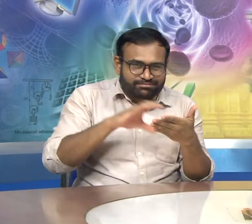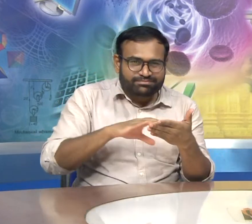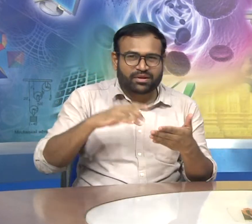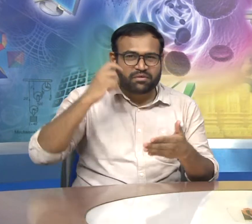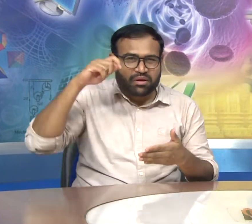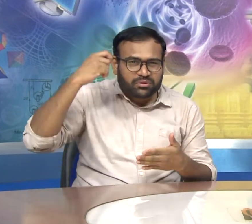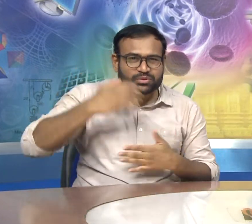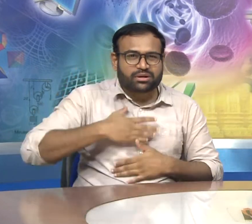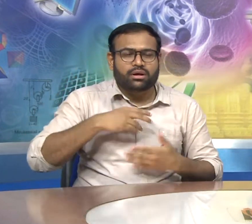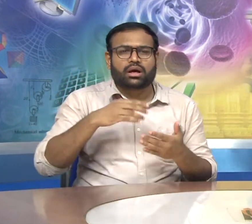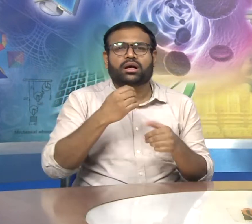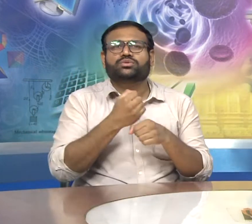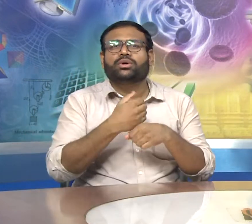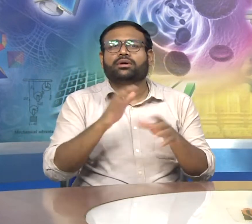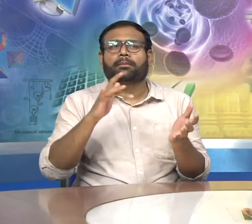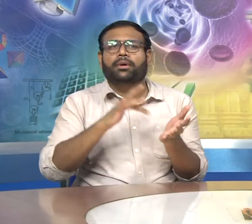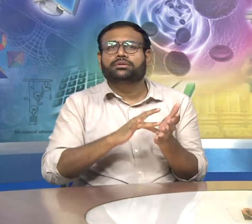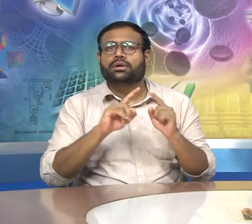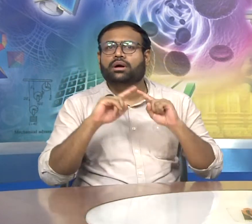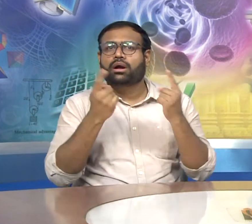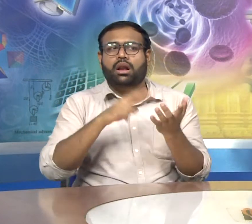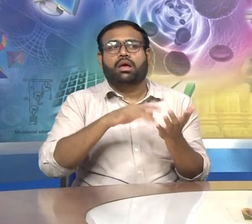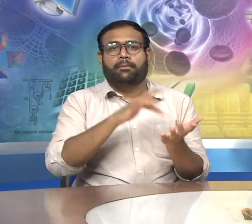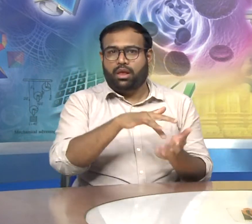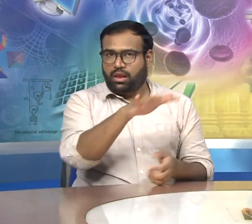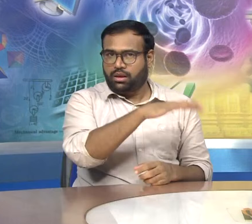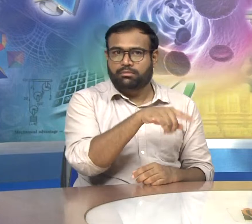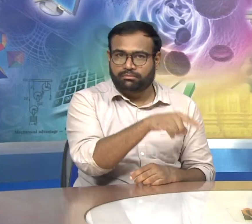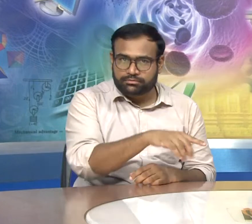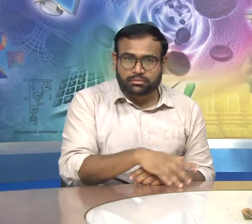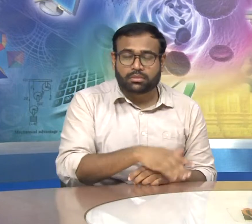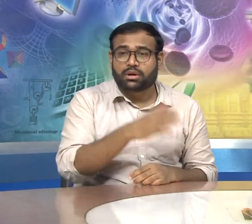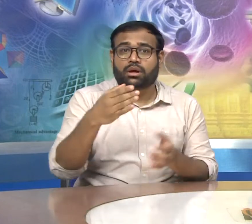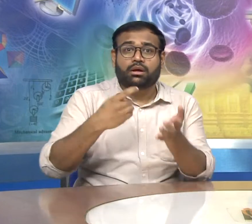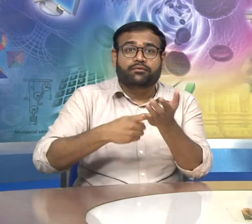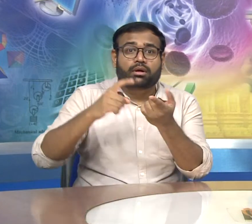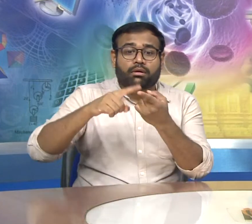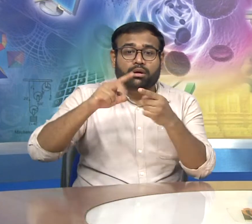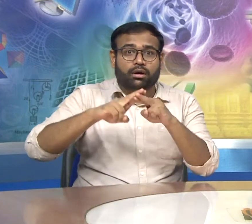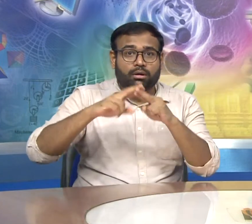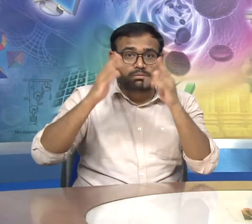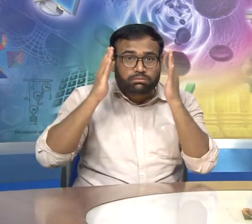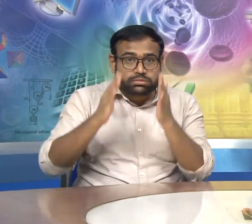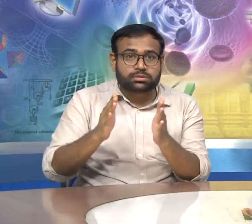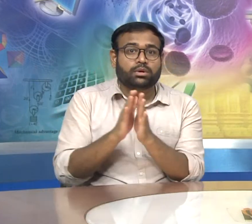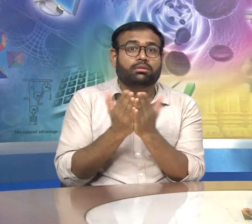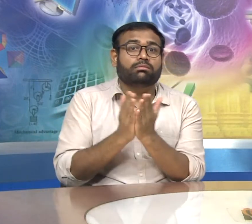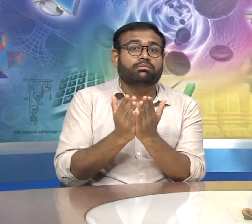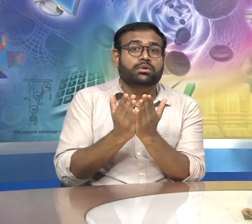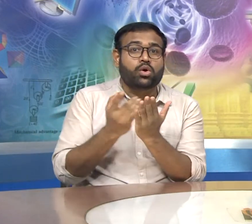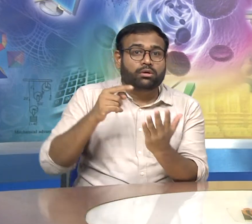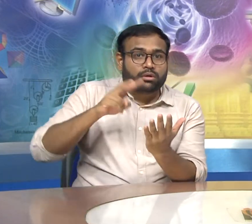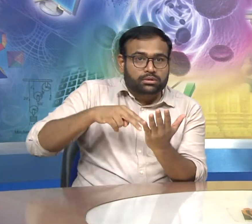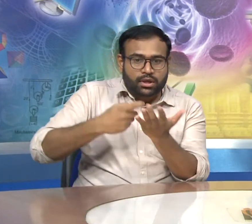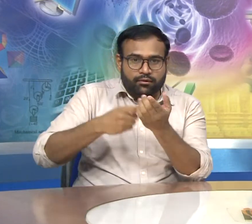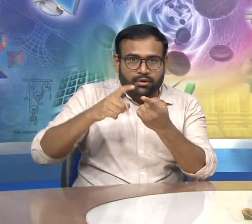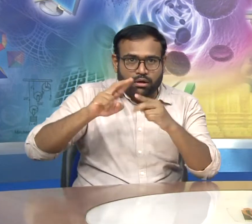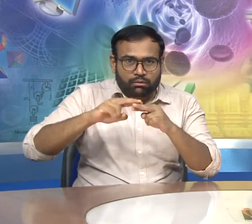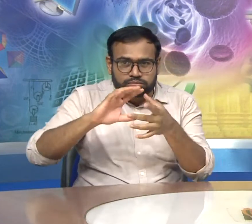periodicals reading. Reference room where standard reference books are stacked and displayed with